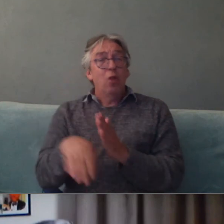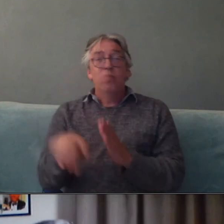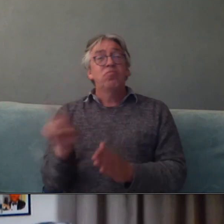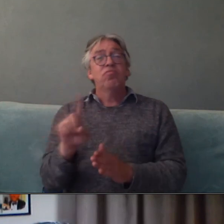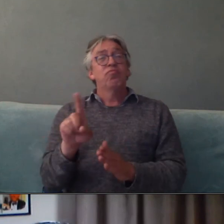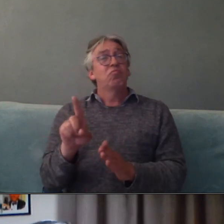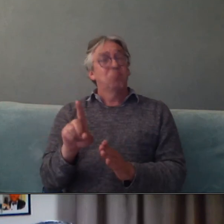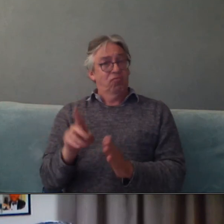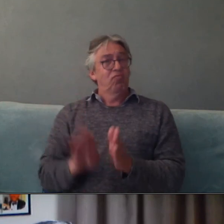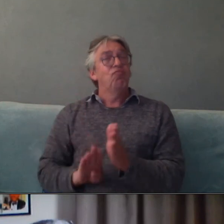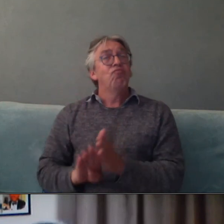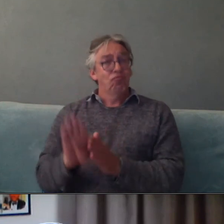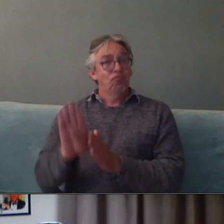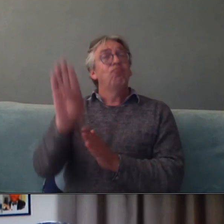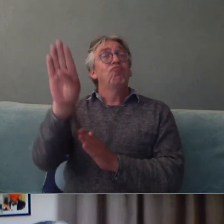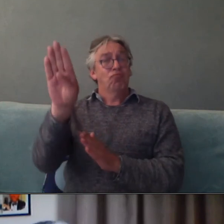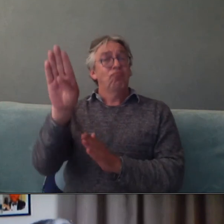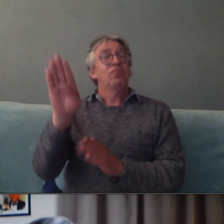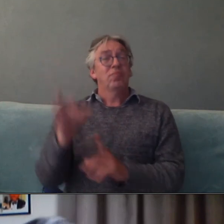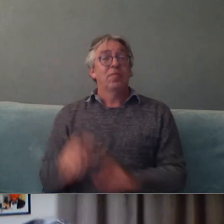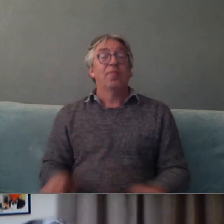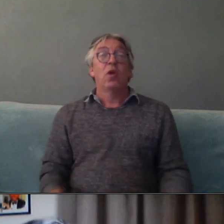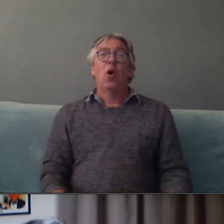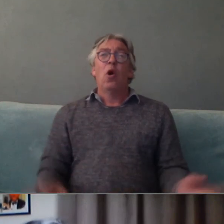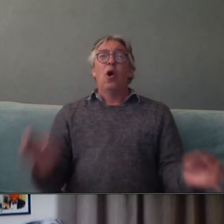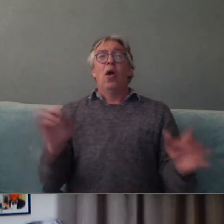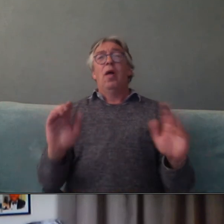And not of course, they are not perfect, but